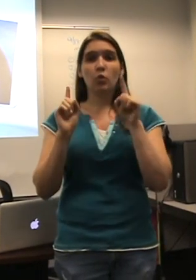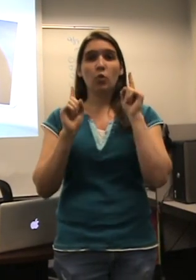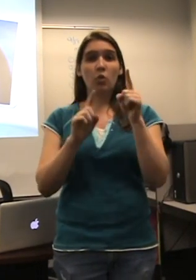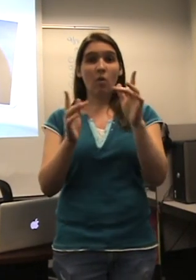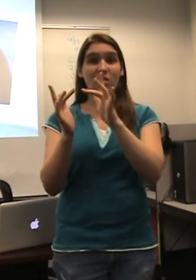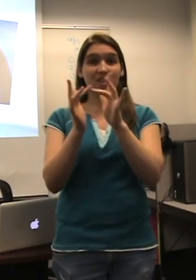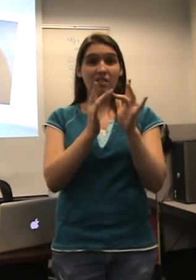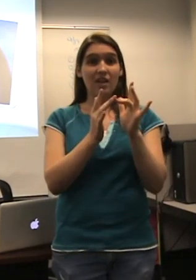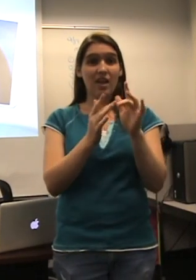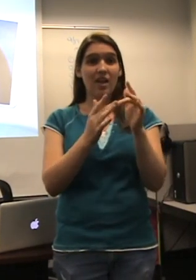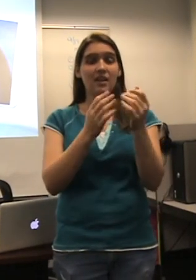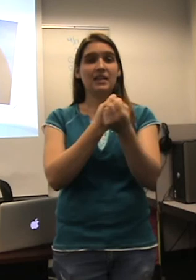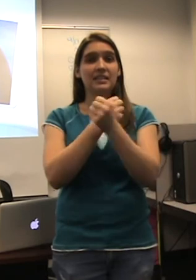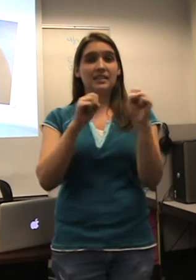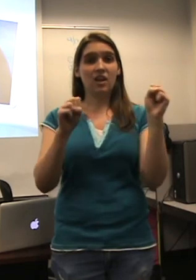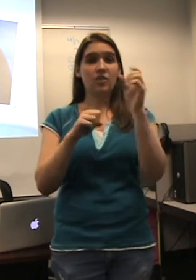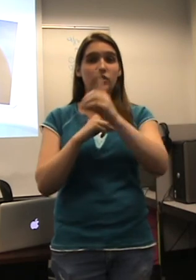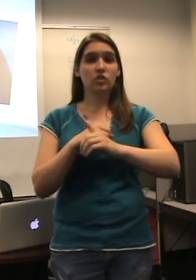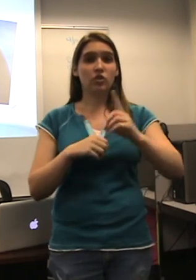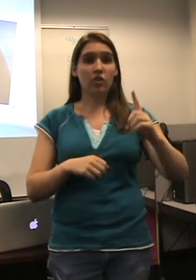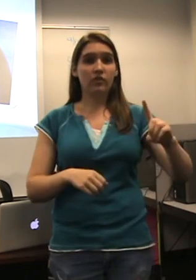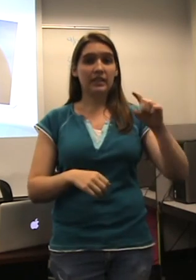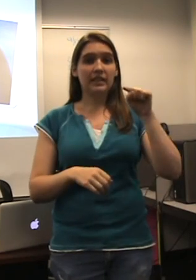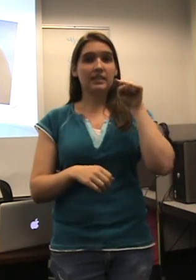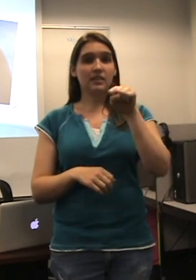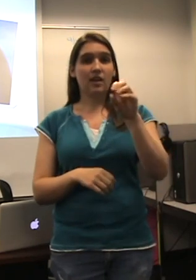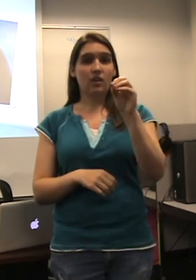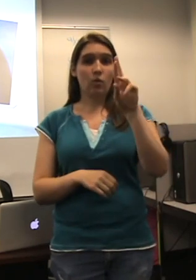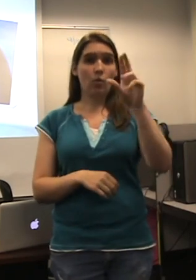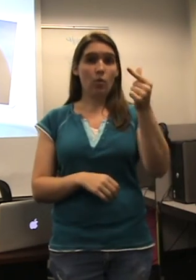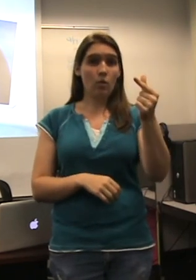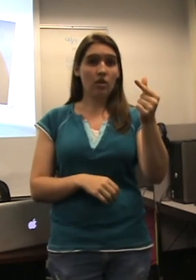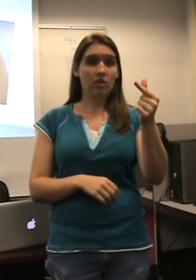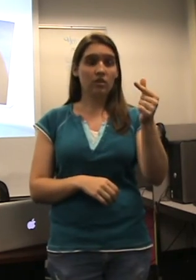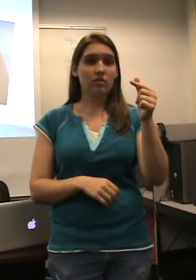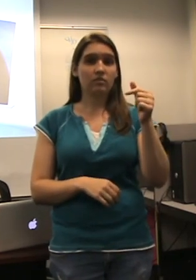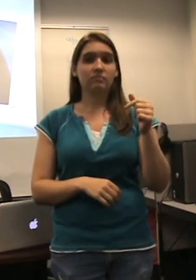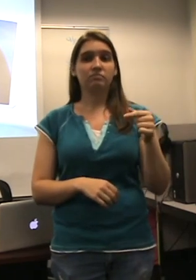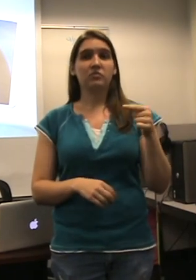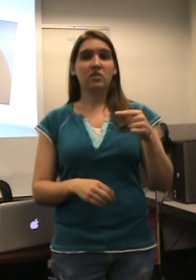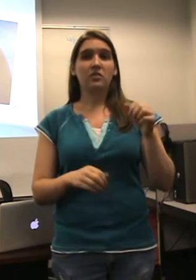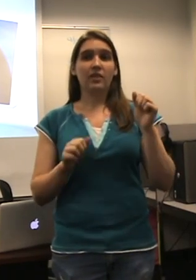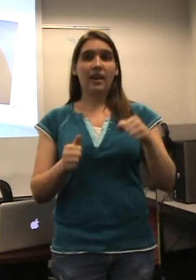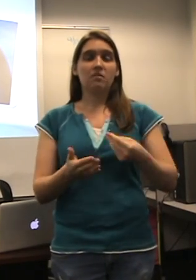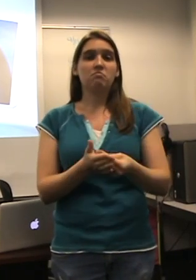SaveJapanDolphins.org, which is Ricoberry's activist group, and you can donate money to help the